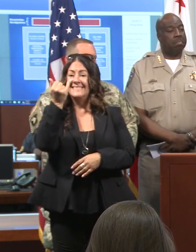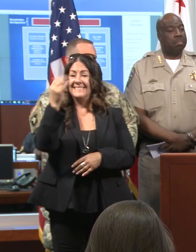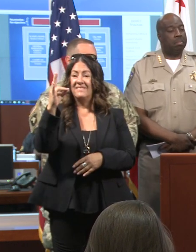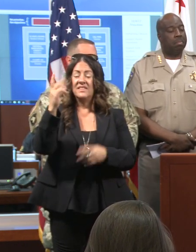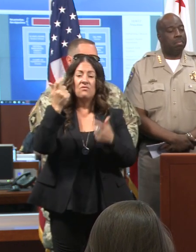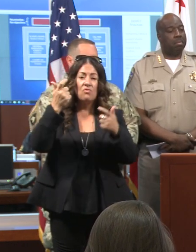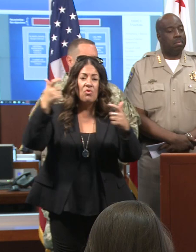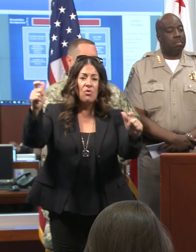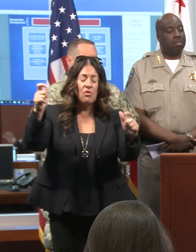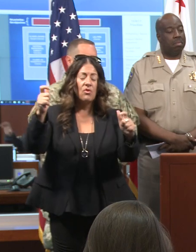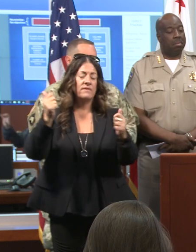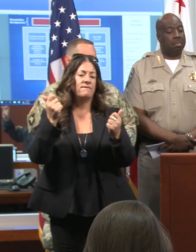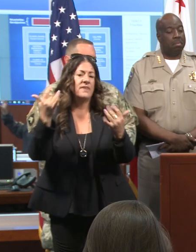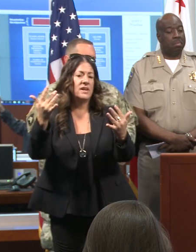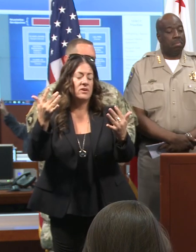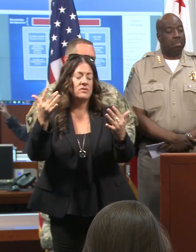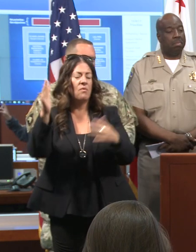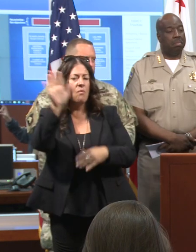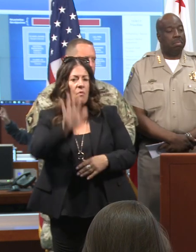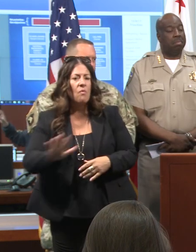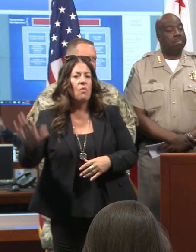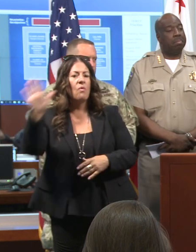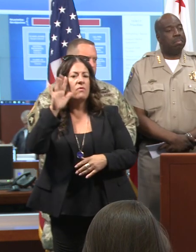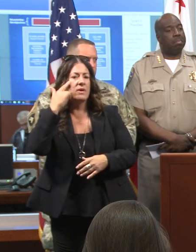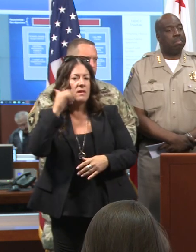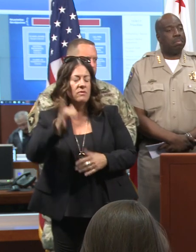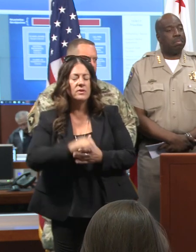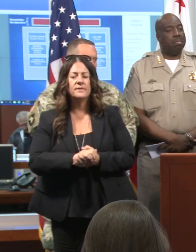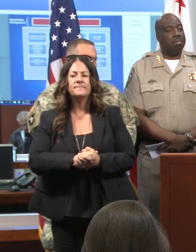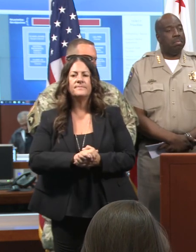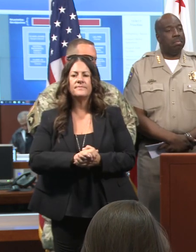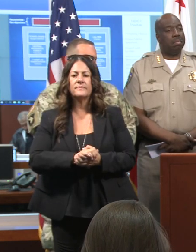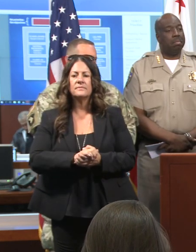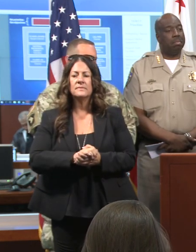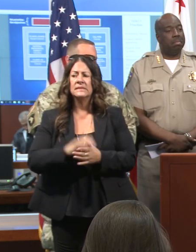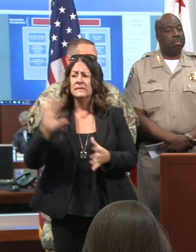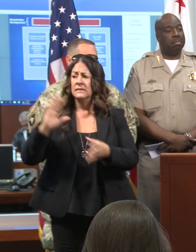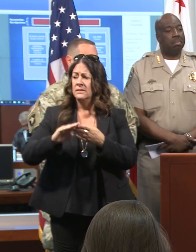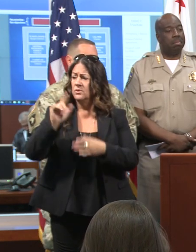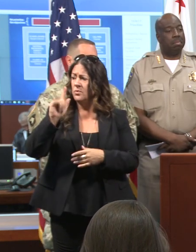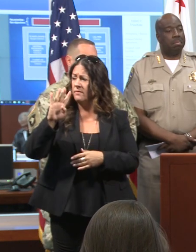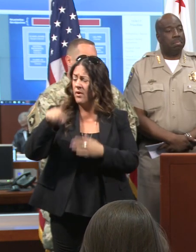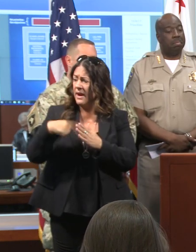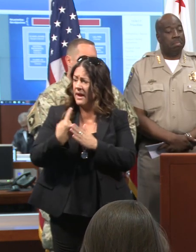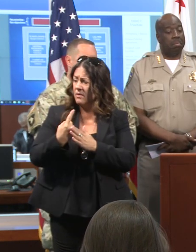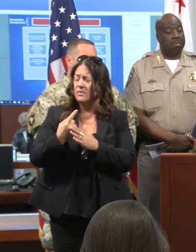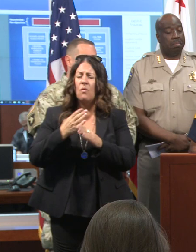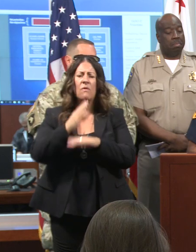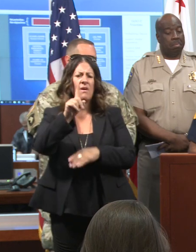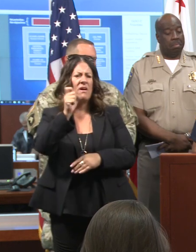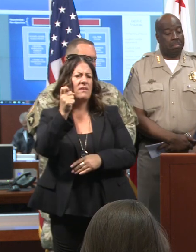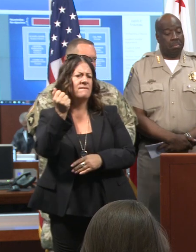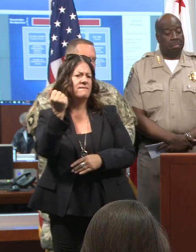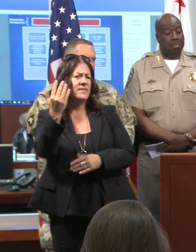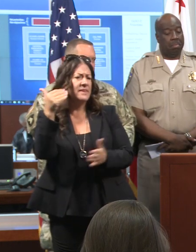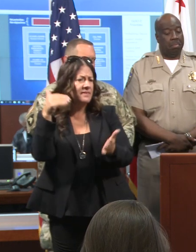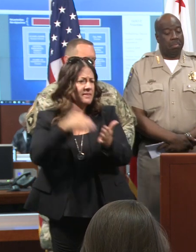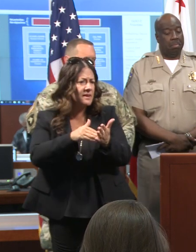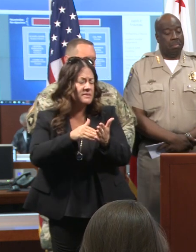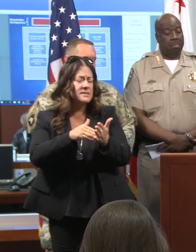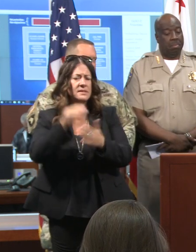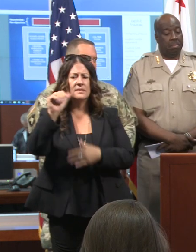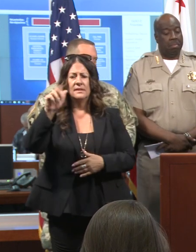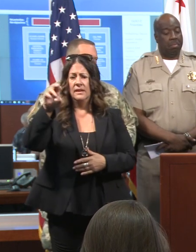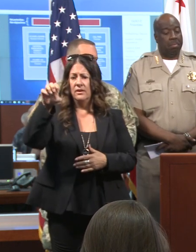fires across California in the last 24 hours, burning over 115,000 acres. This morning, we've